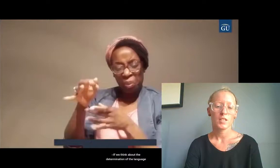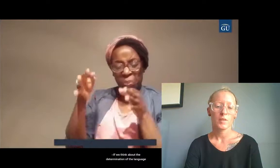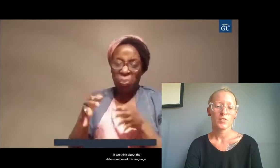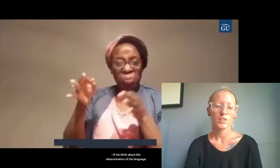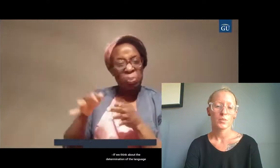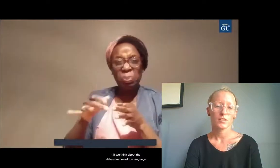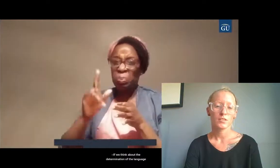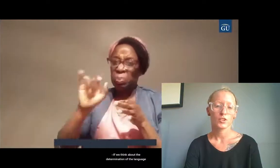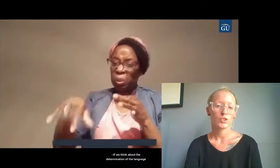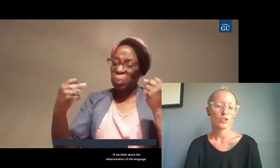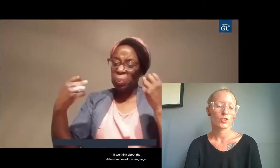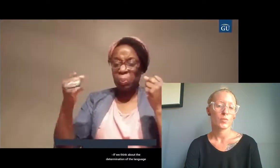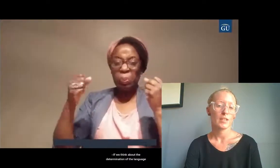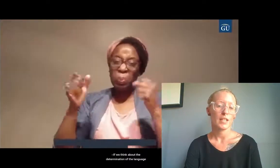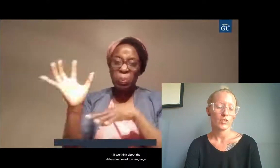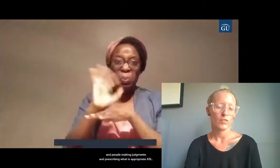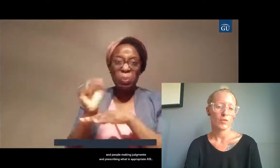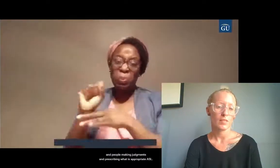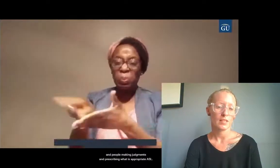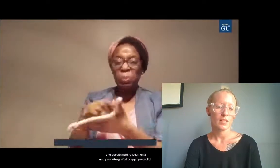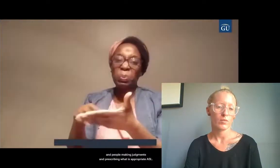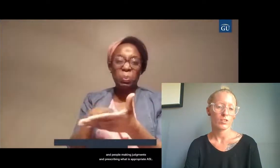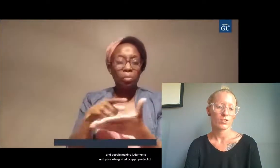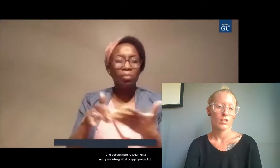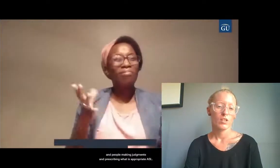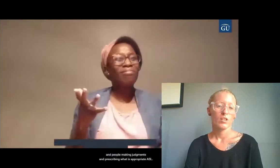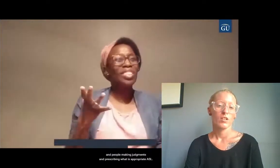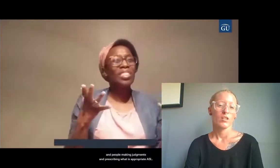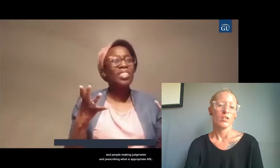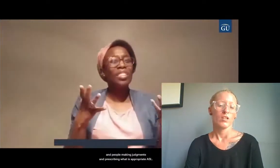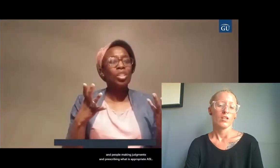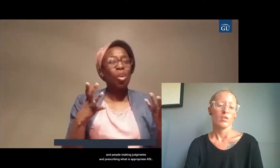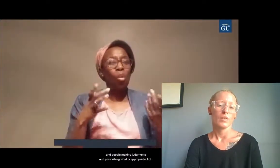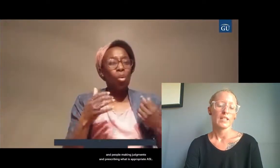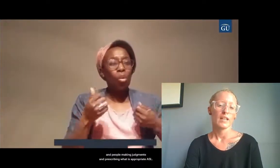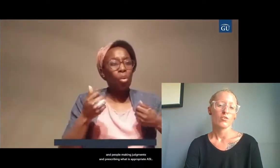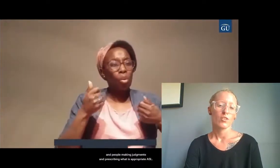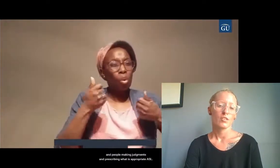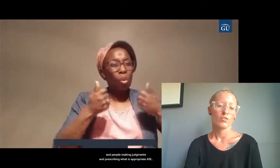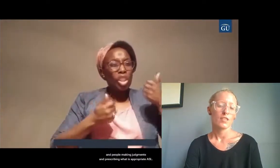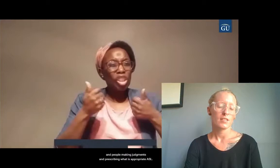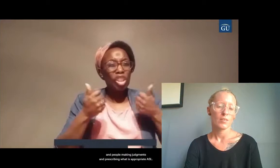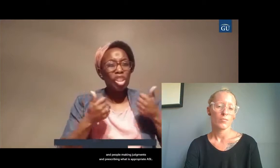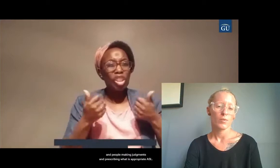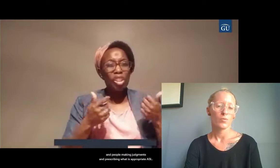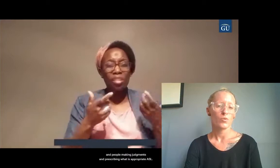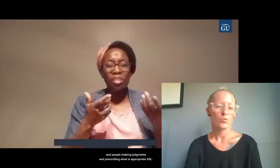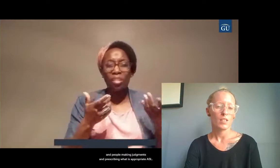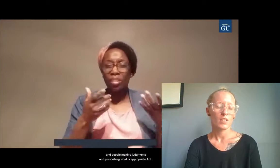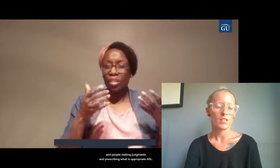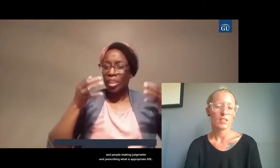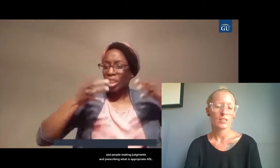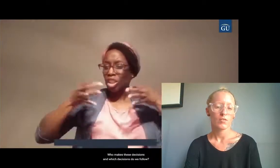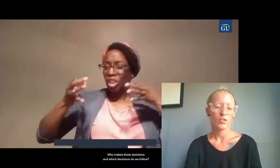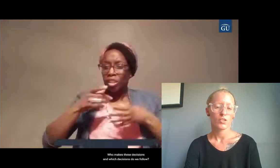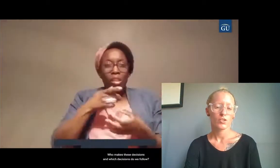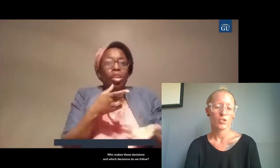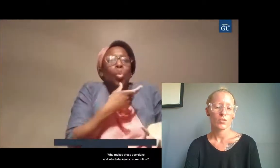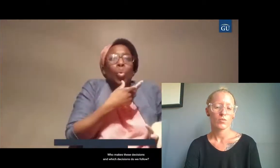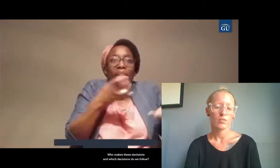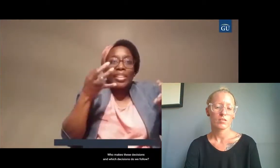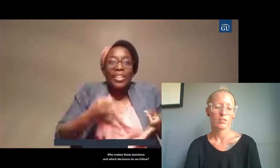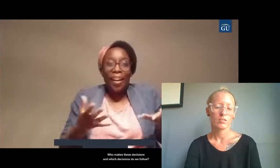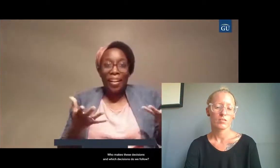If we think about the determination from this language, we get a lot of criticism from movies and